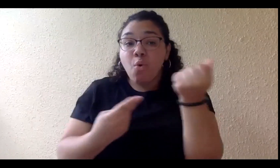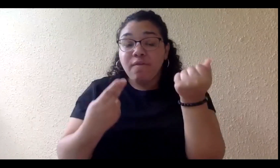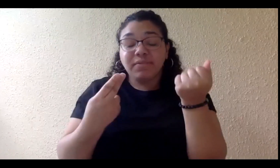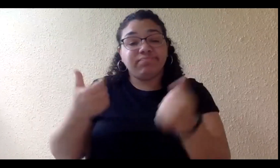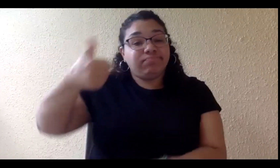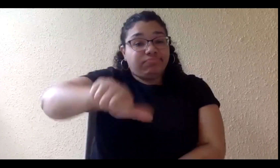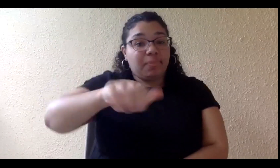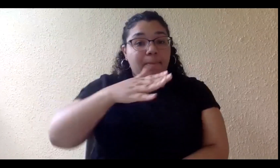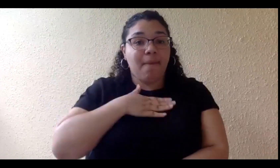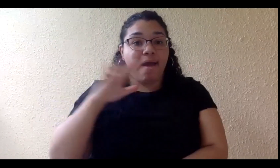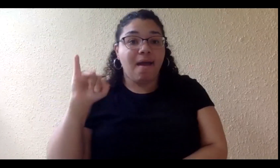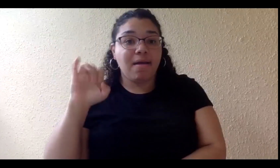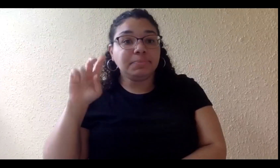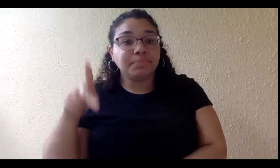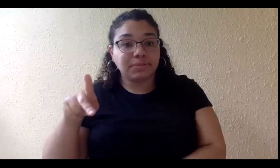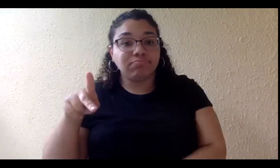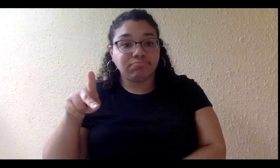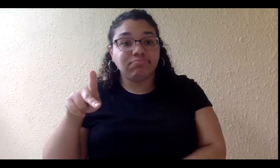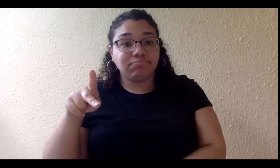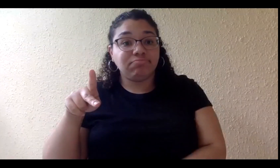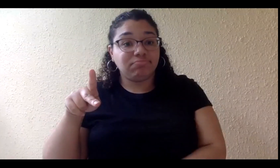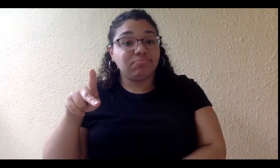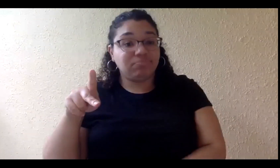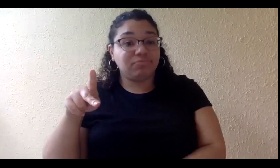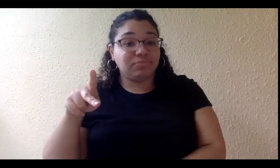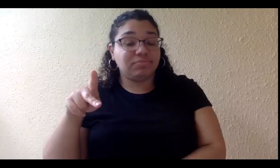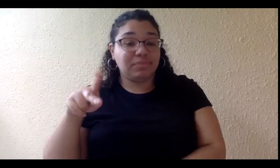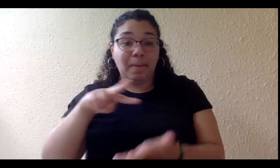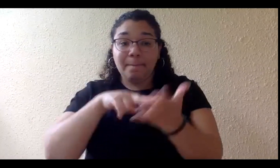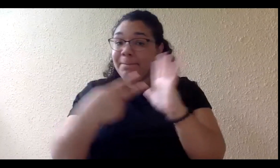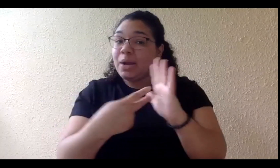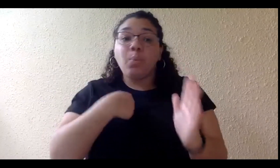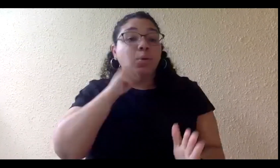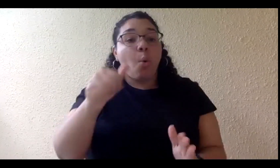My mom and I both decided that we were going to reject my current IEP,